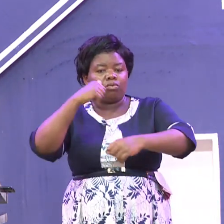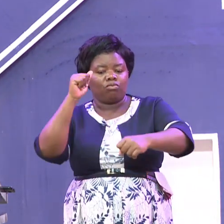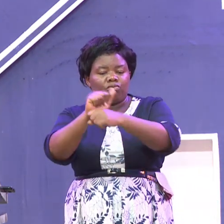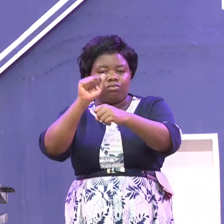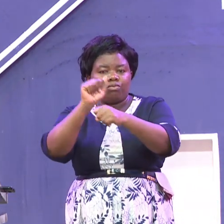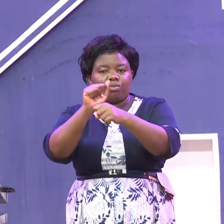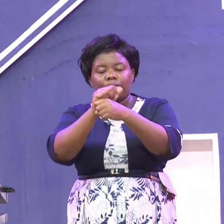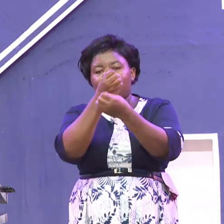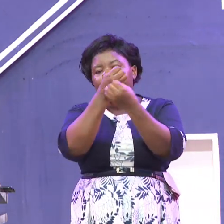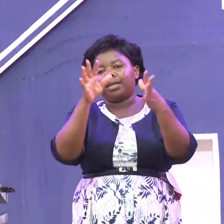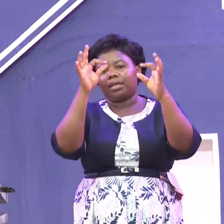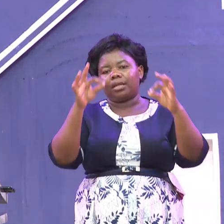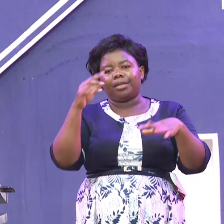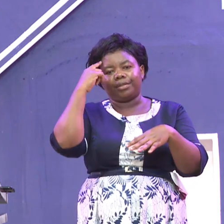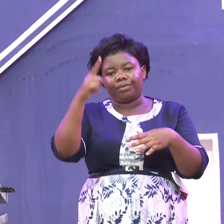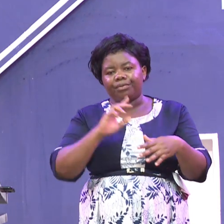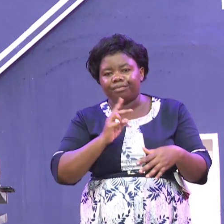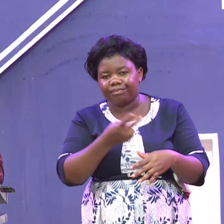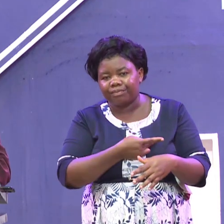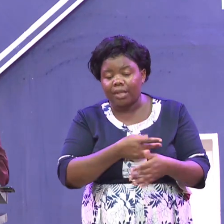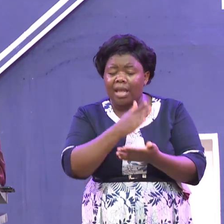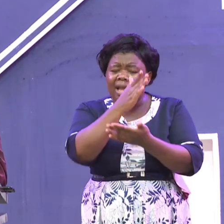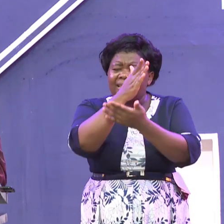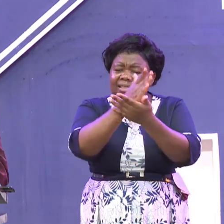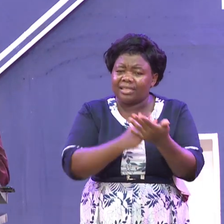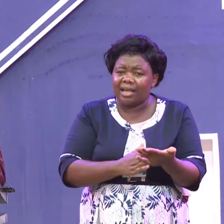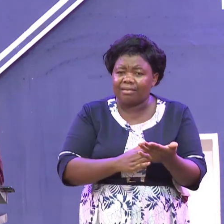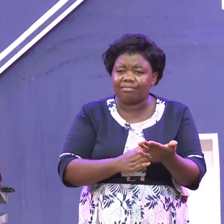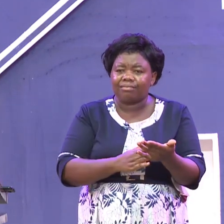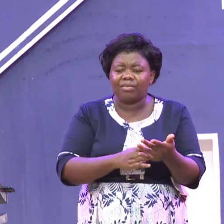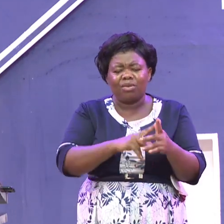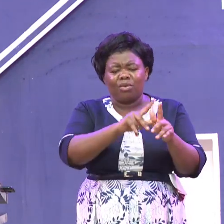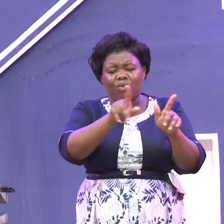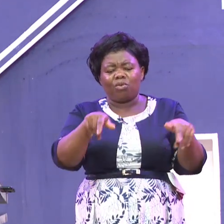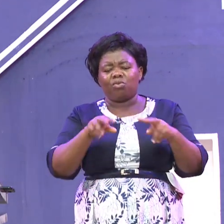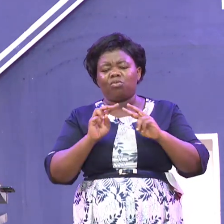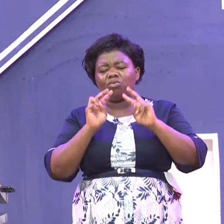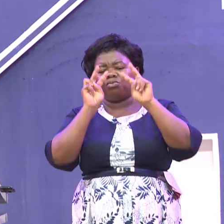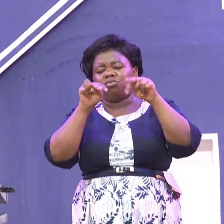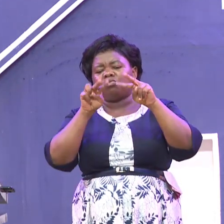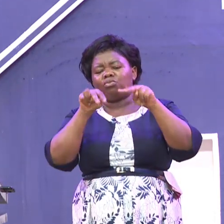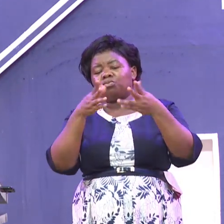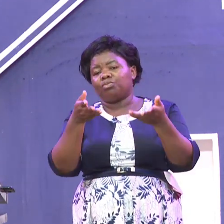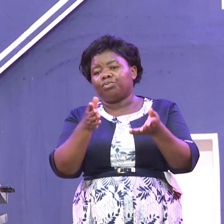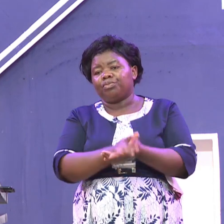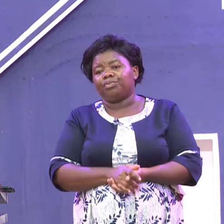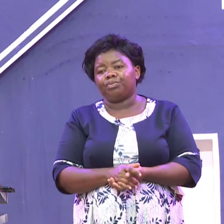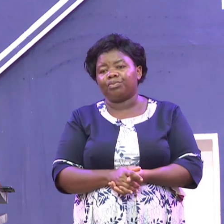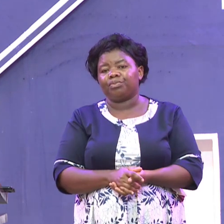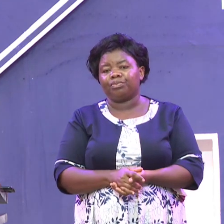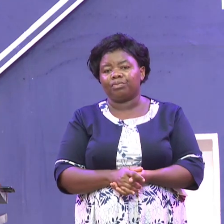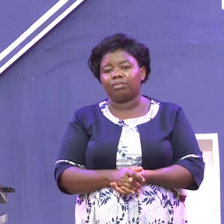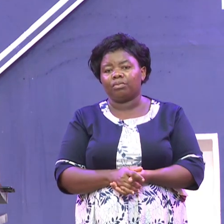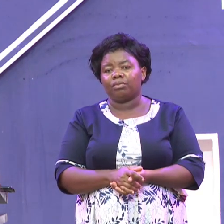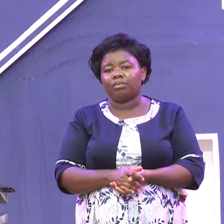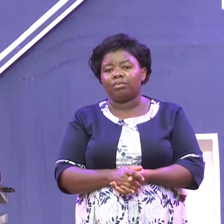Because truthfully, God does much for us. N'ebimu bye tubuusa amaaso. And at times we tend to ignore some of